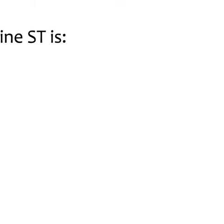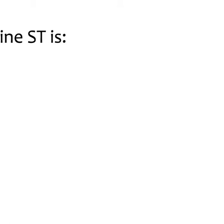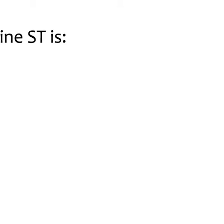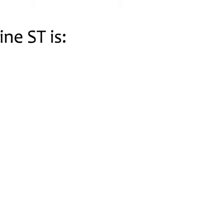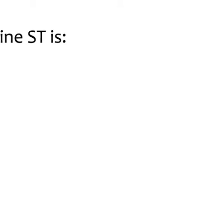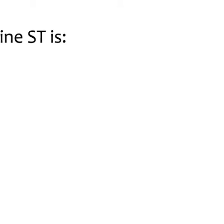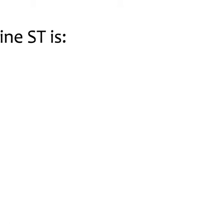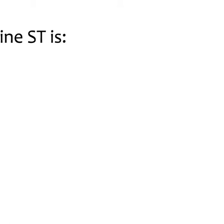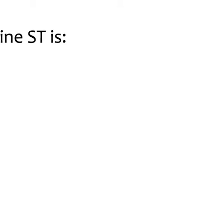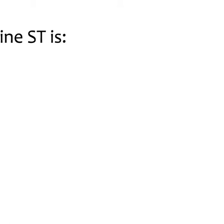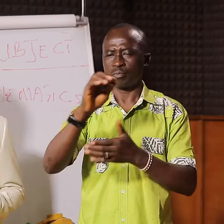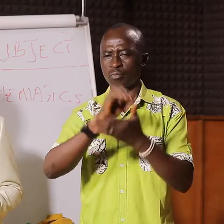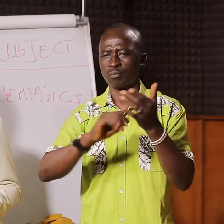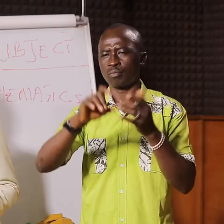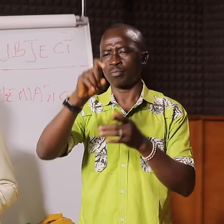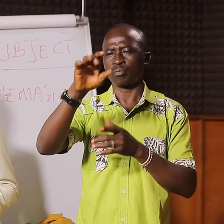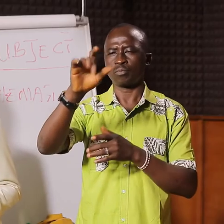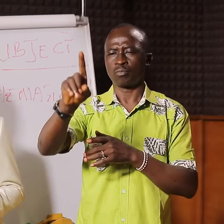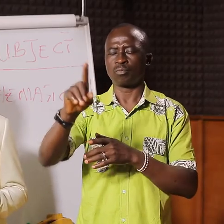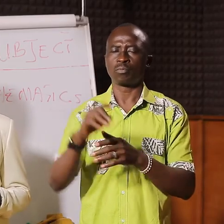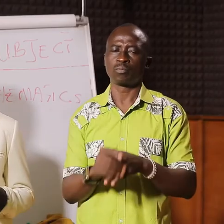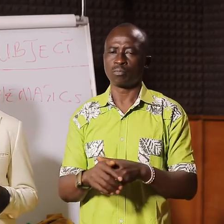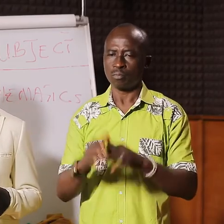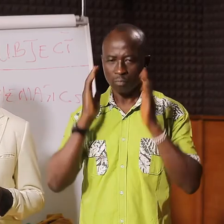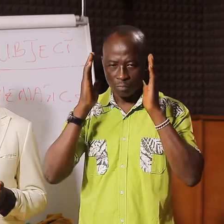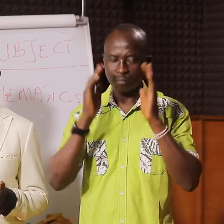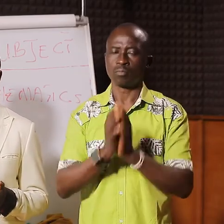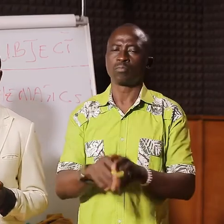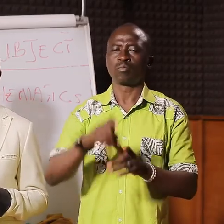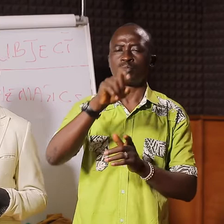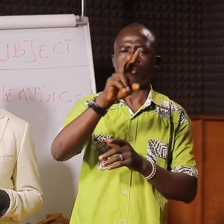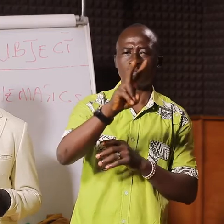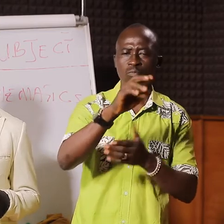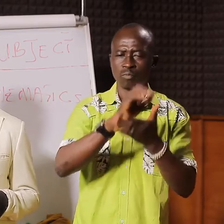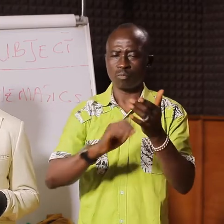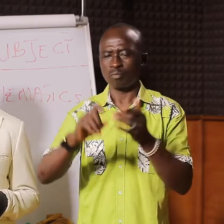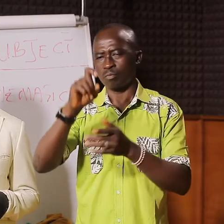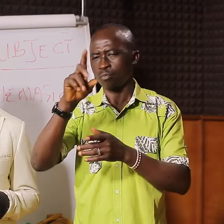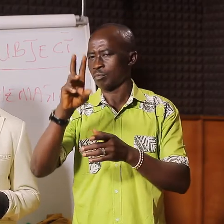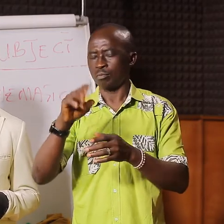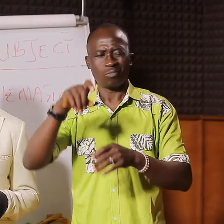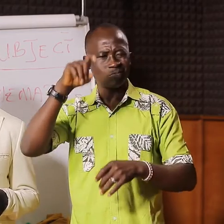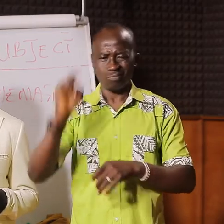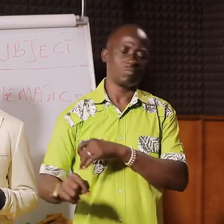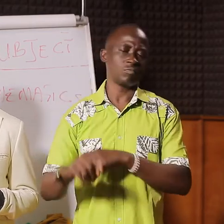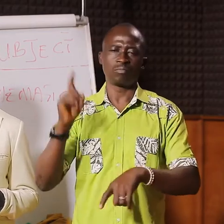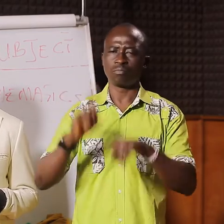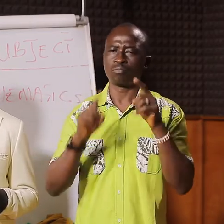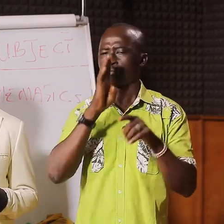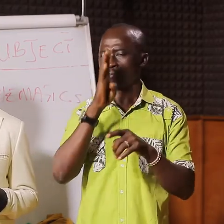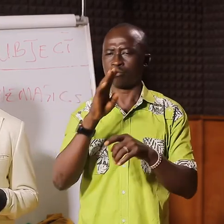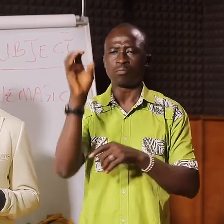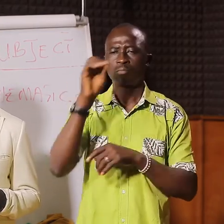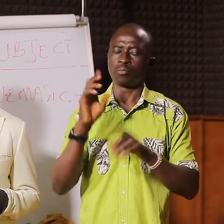x2 minus x1. Mark you, x2 minus x1 must not be 0.